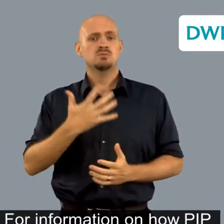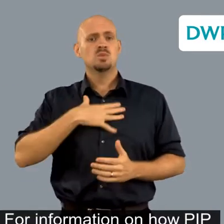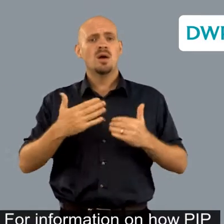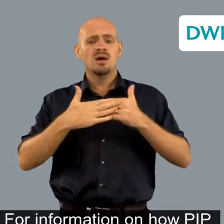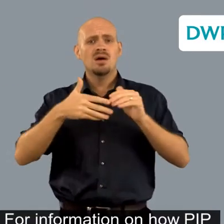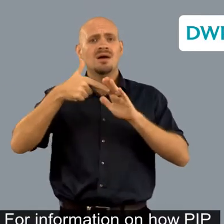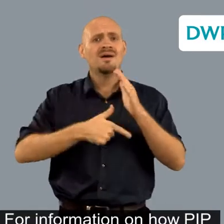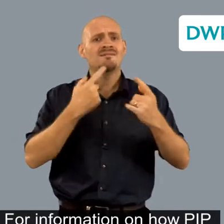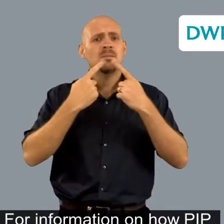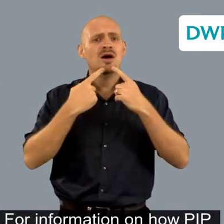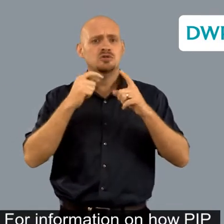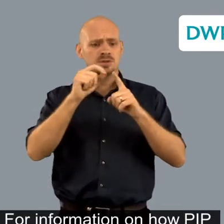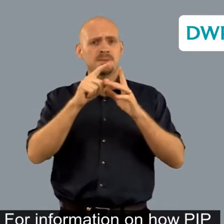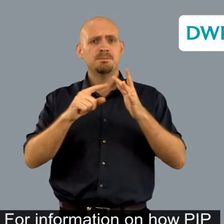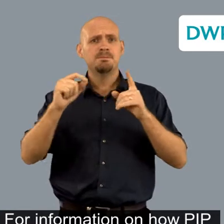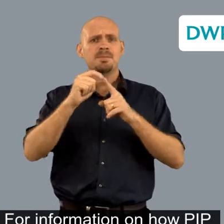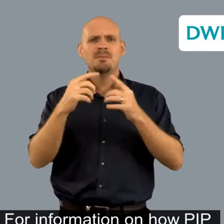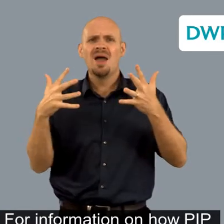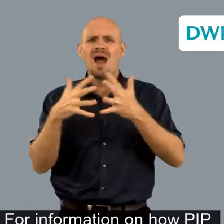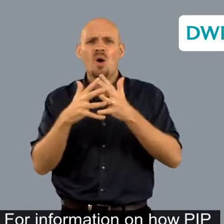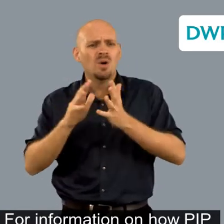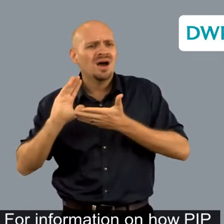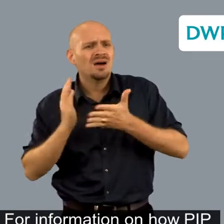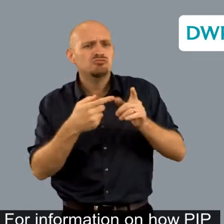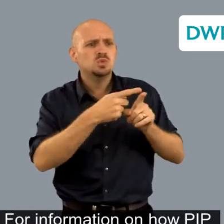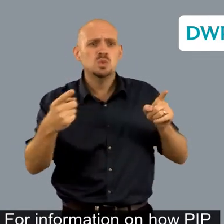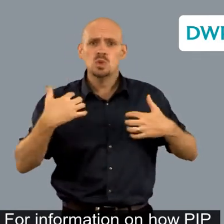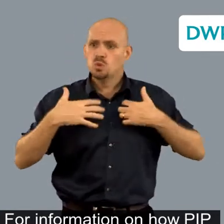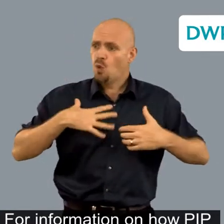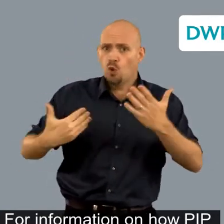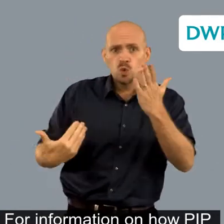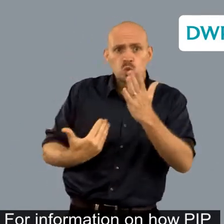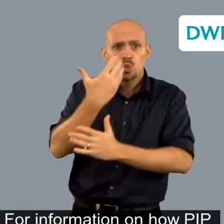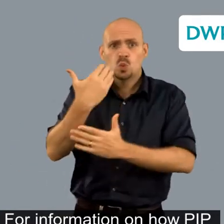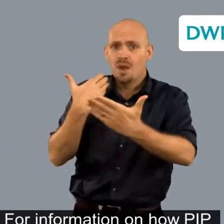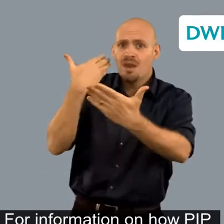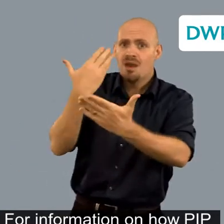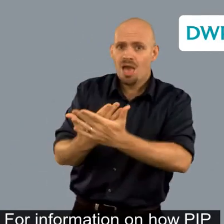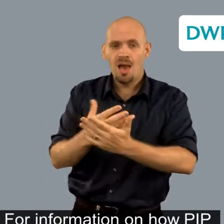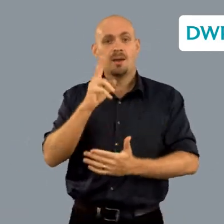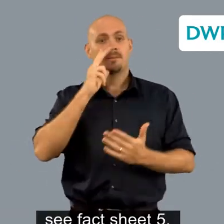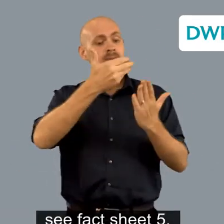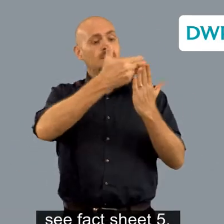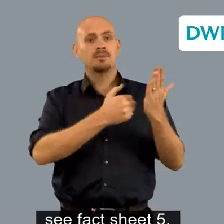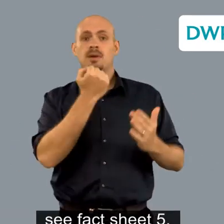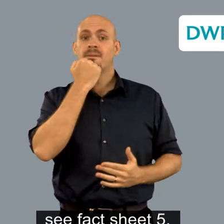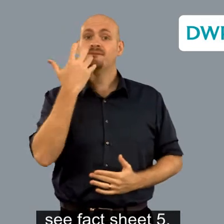For information on how PIP is being introduced for new claimants, see Fact Sheet